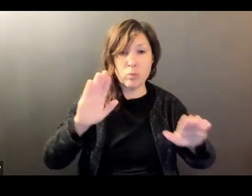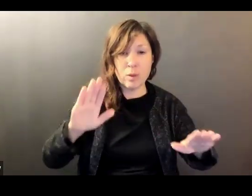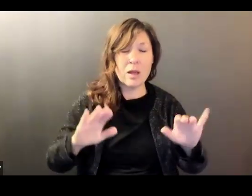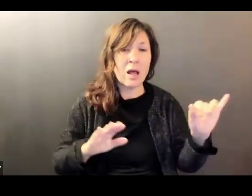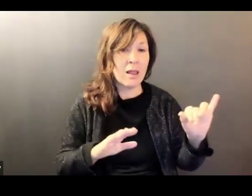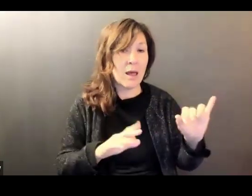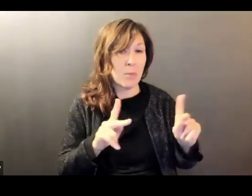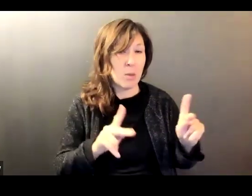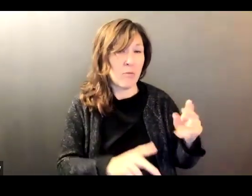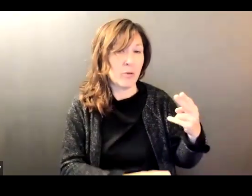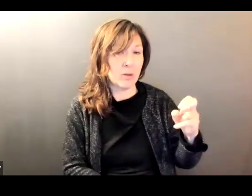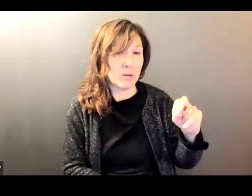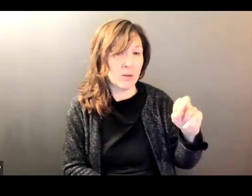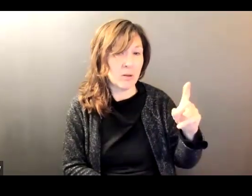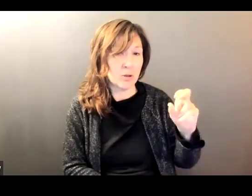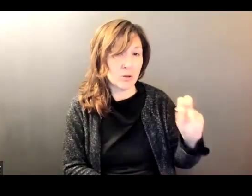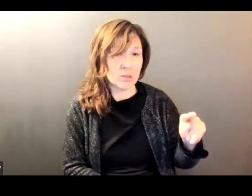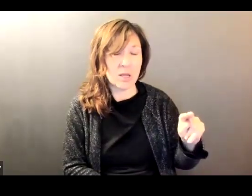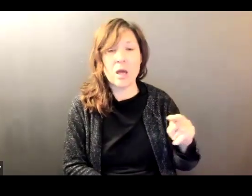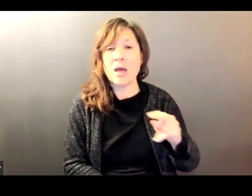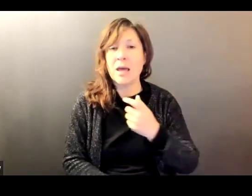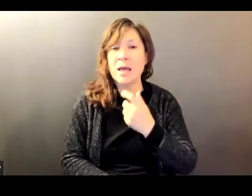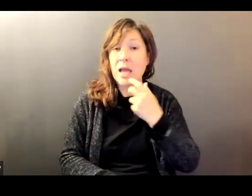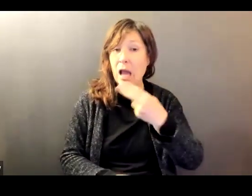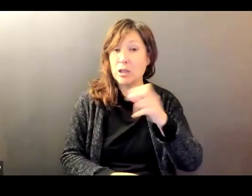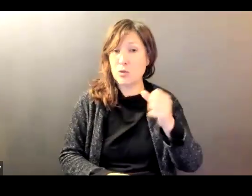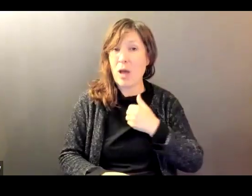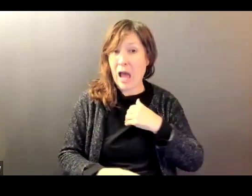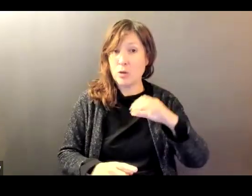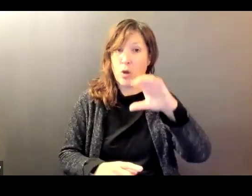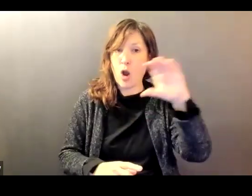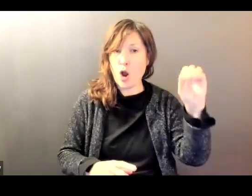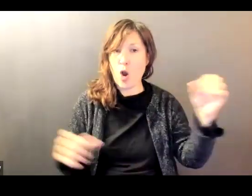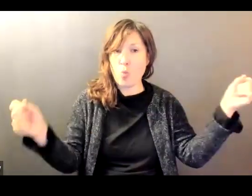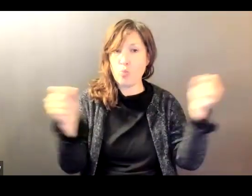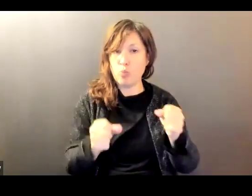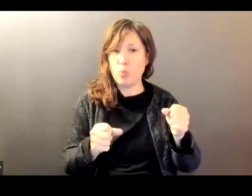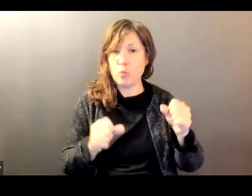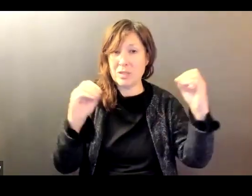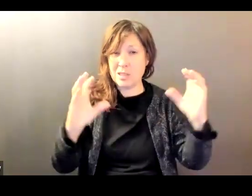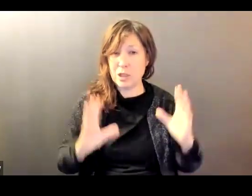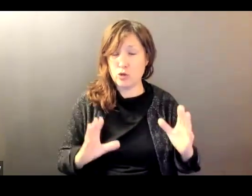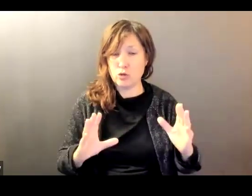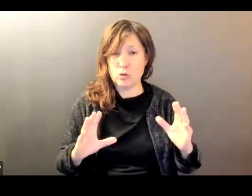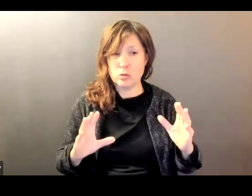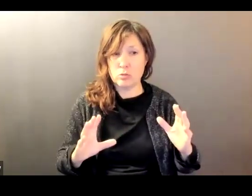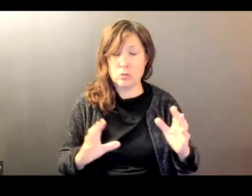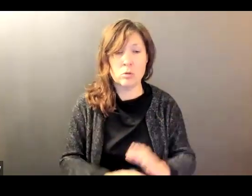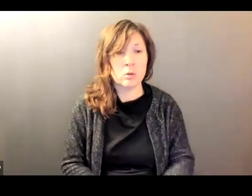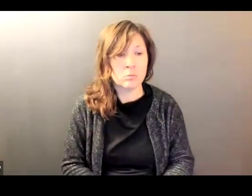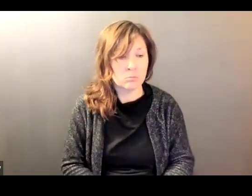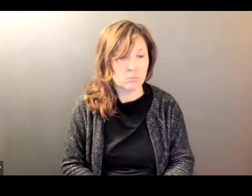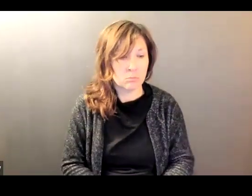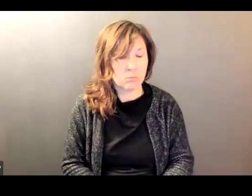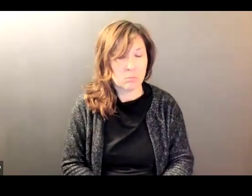about the existence of co-teaching at the high school. Is again kind of speaking toward like ideal